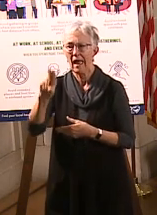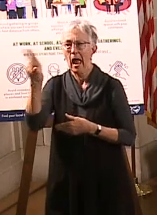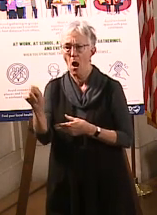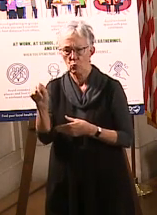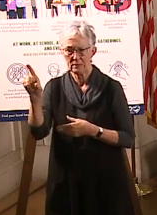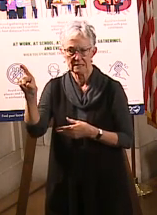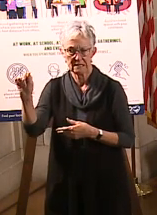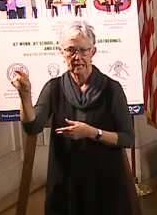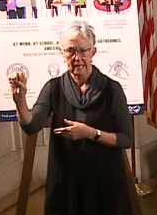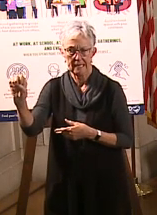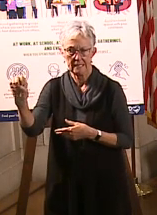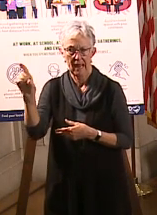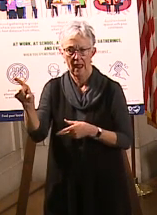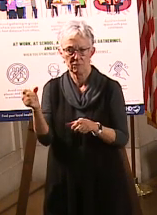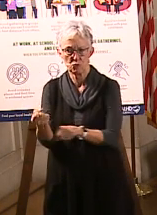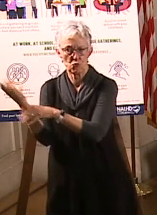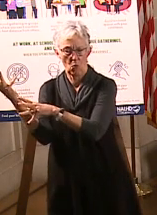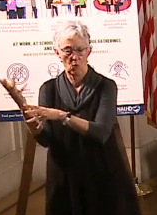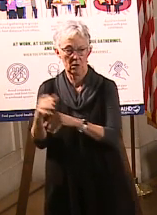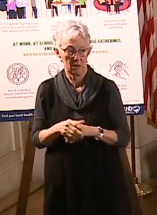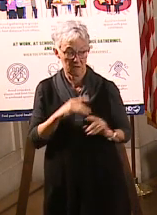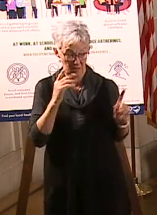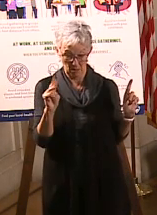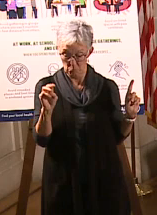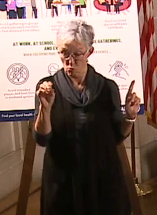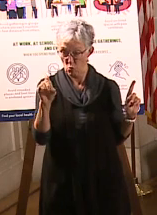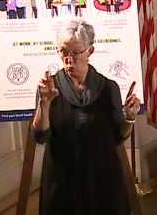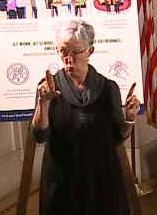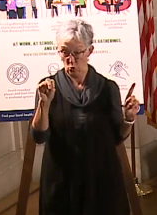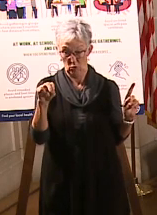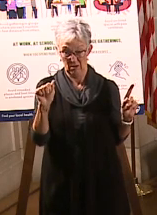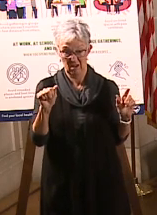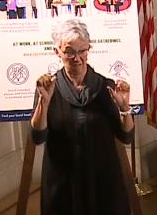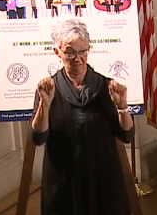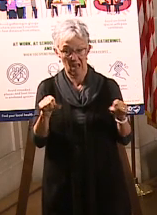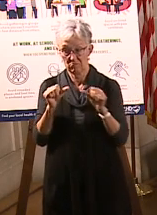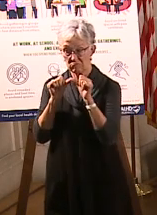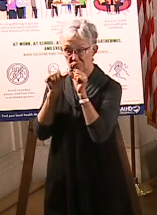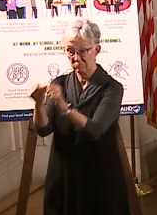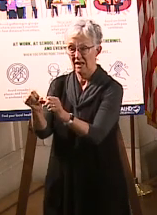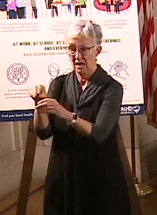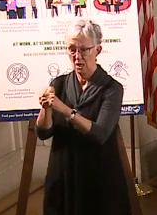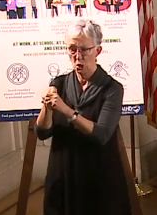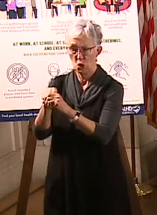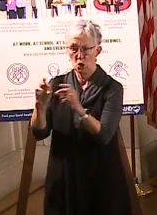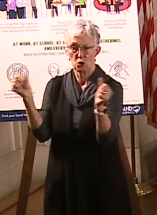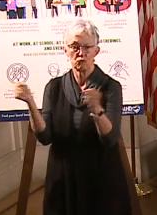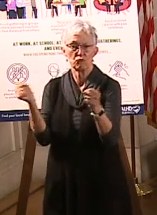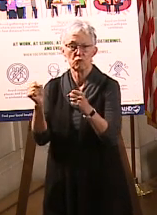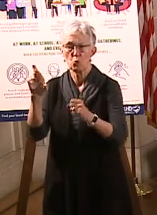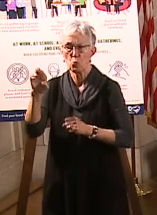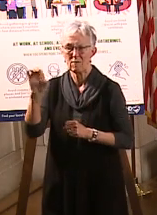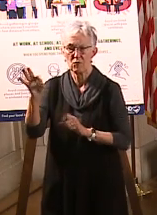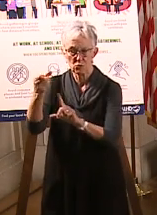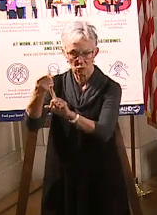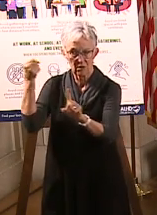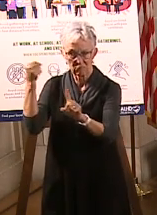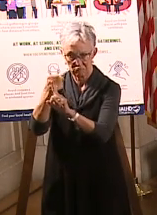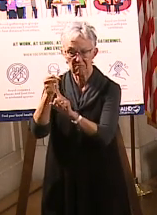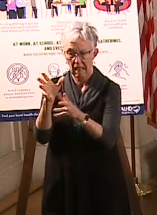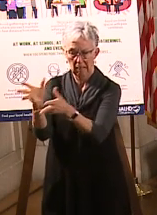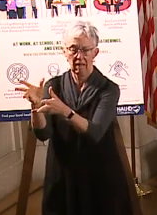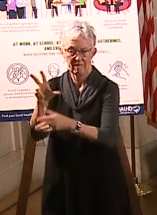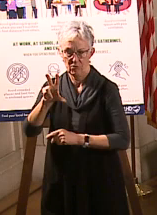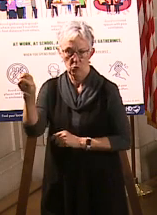happens. So with the Moderna product, that can remain refrigerated for 30 days. So obviously, we expect that those will be used